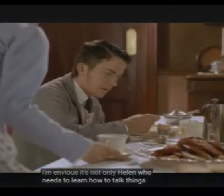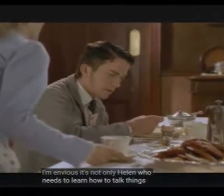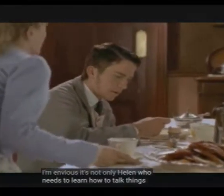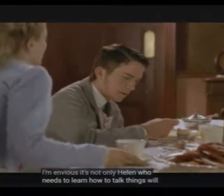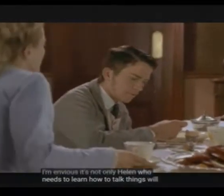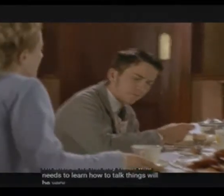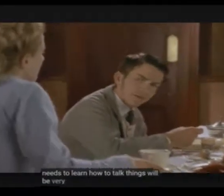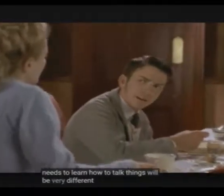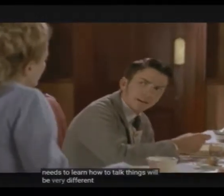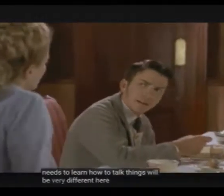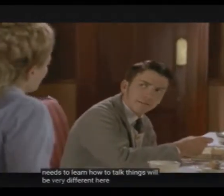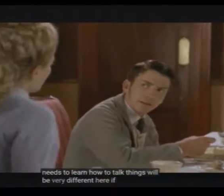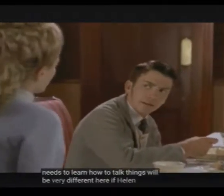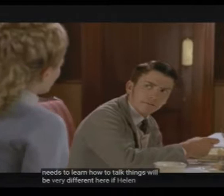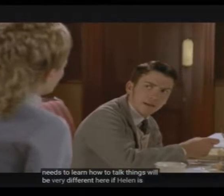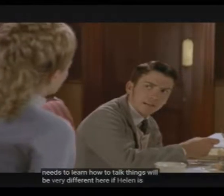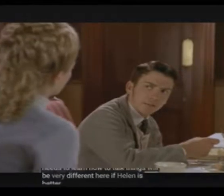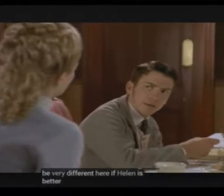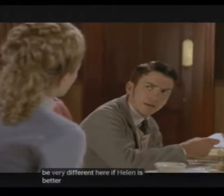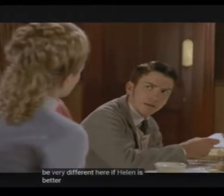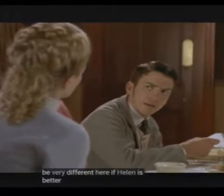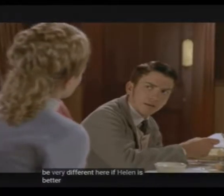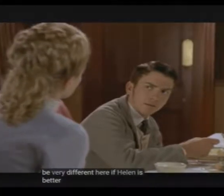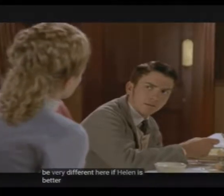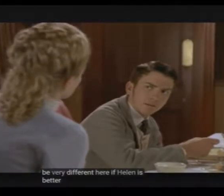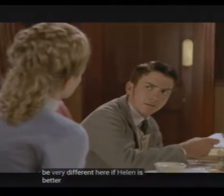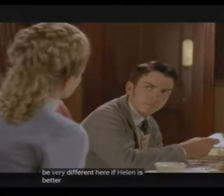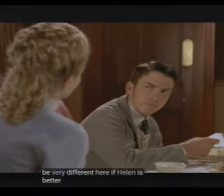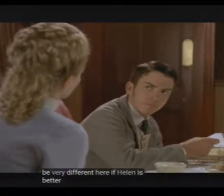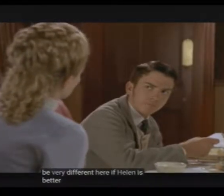Things will be very different here if Helen is better. I know.